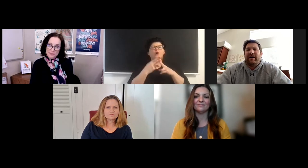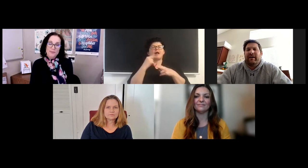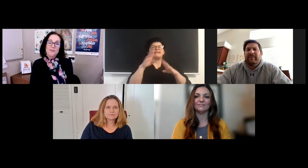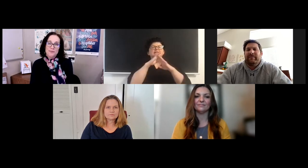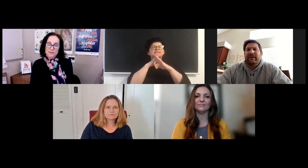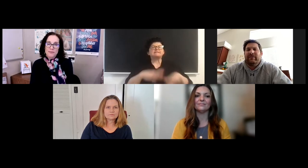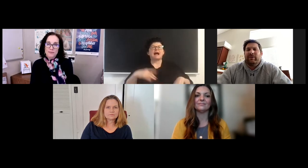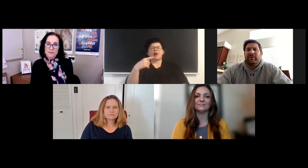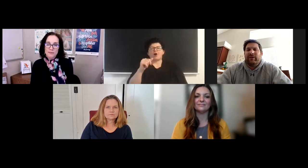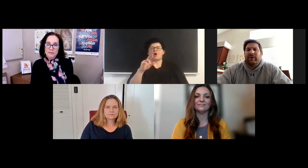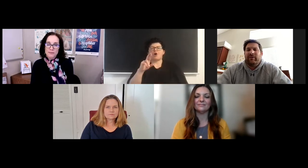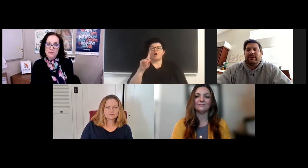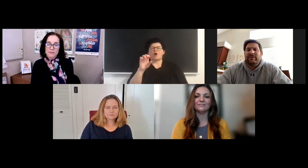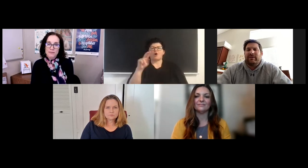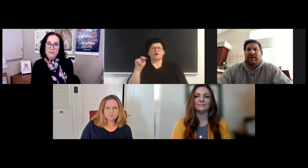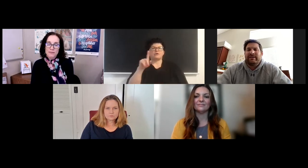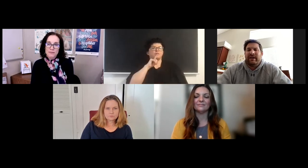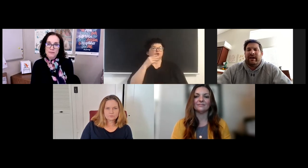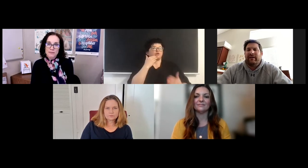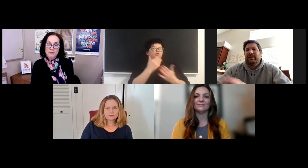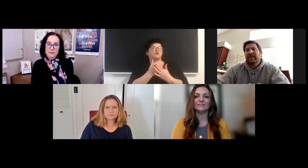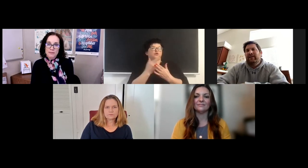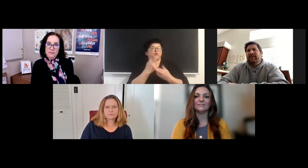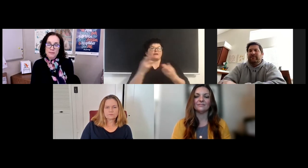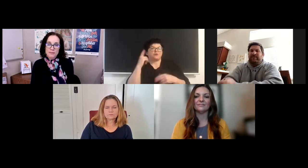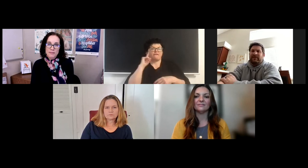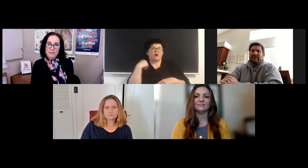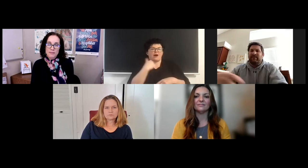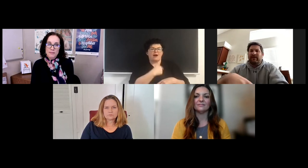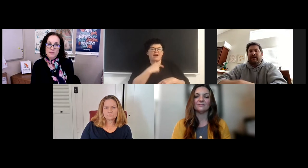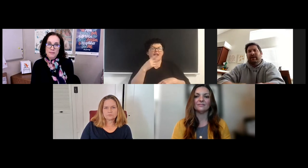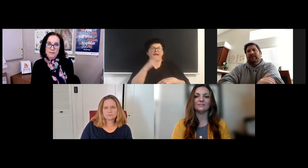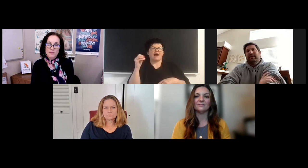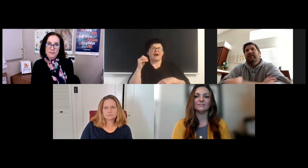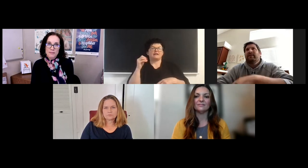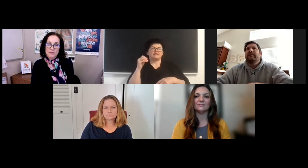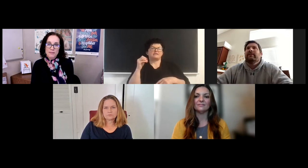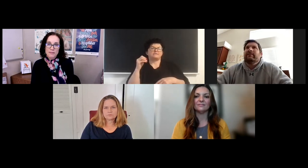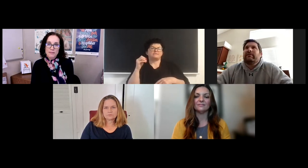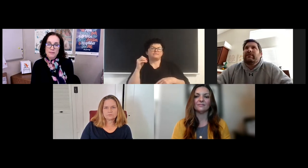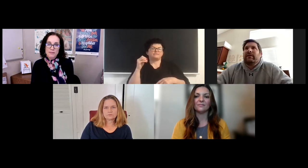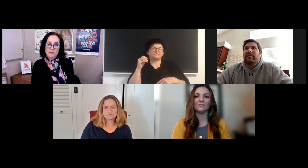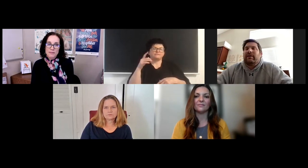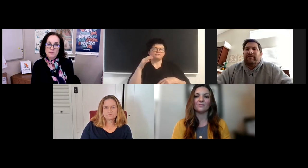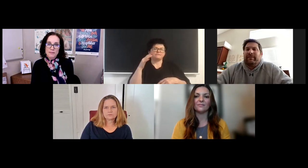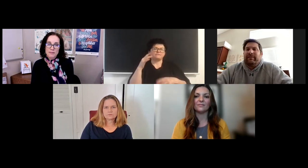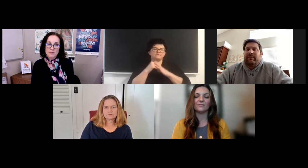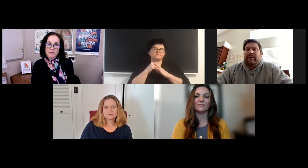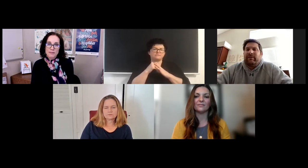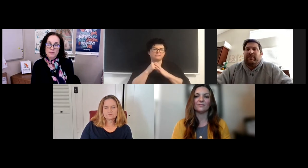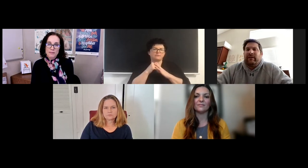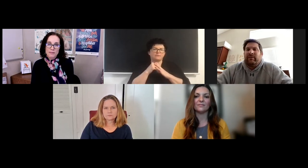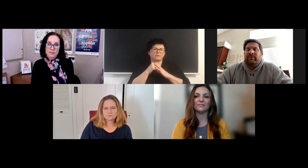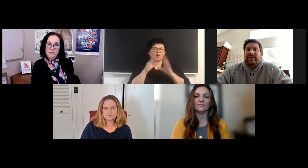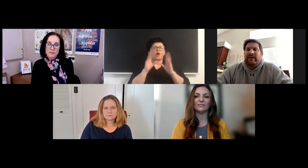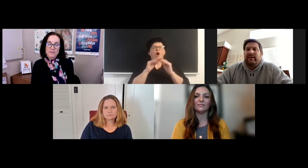that was a really good resource for us. And there's been some, there's conferences at